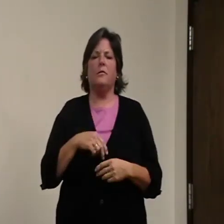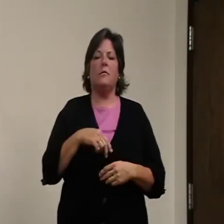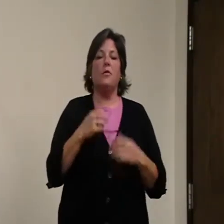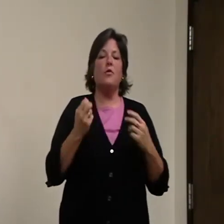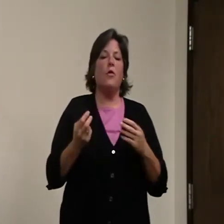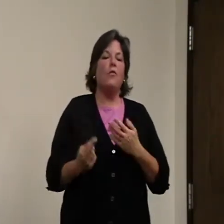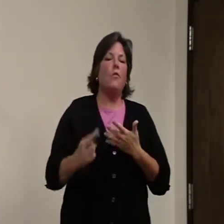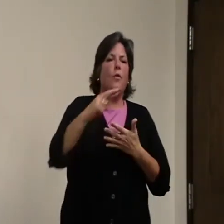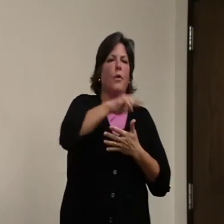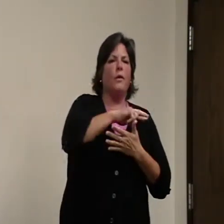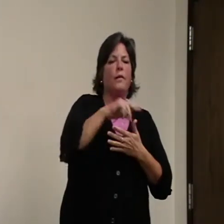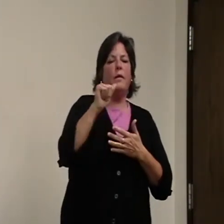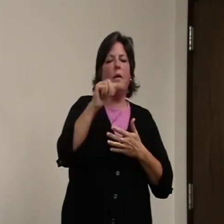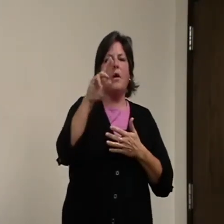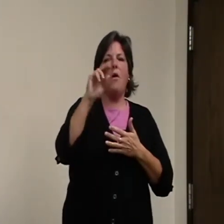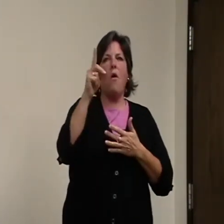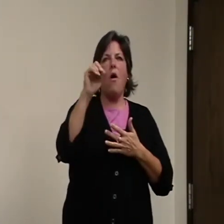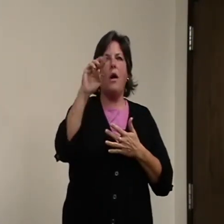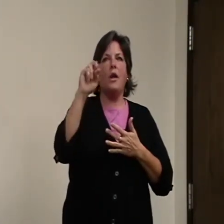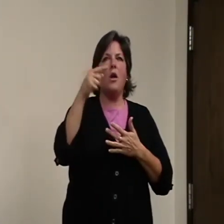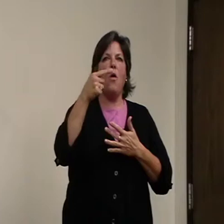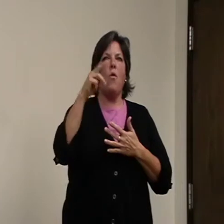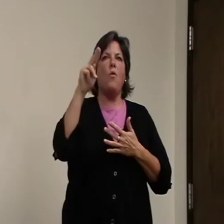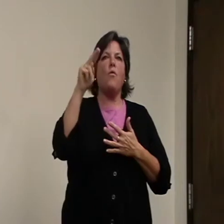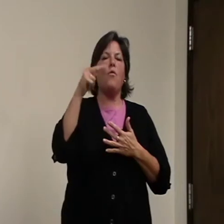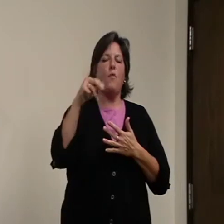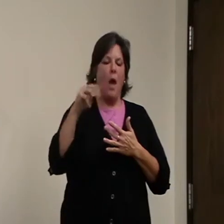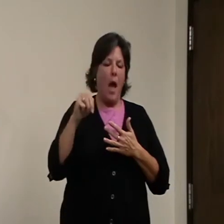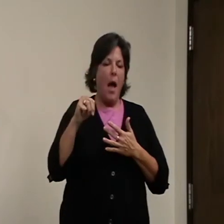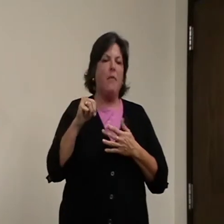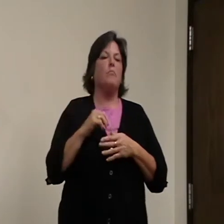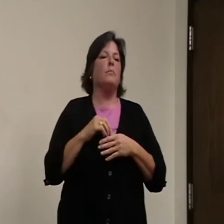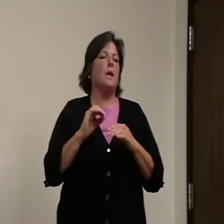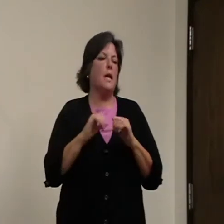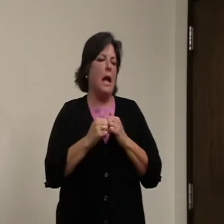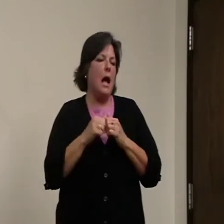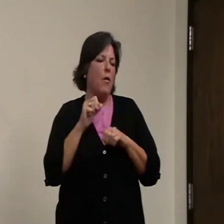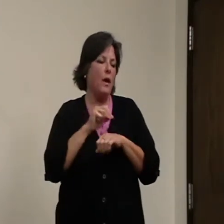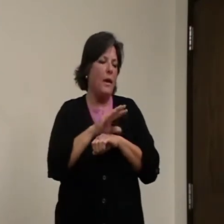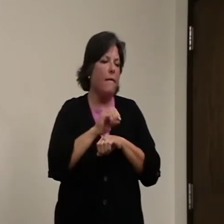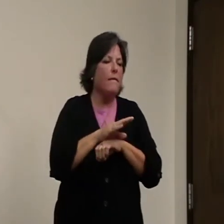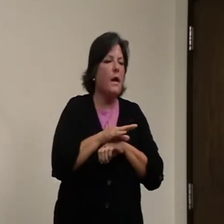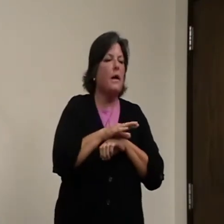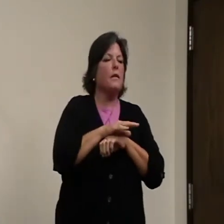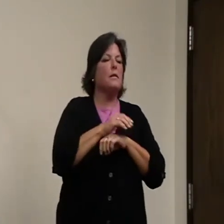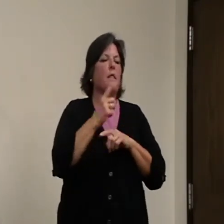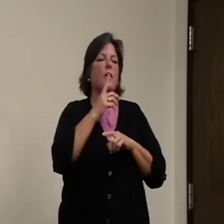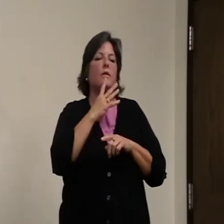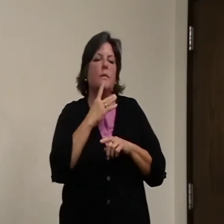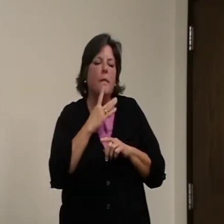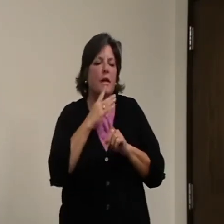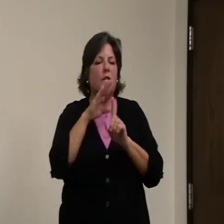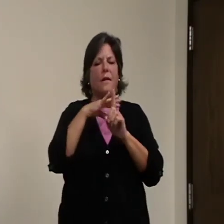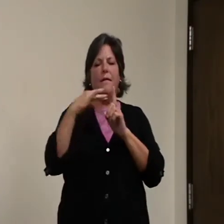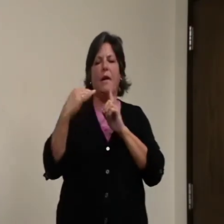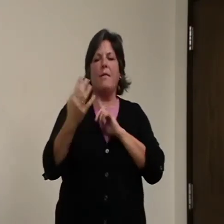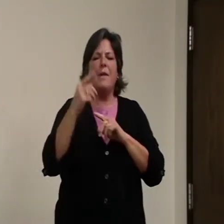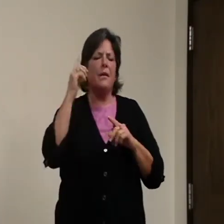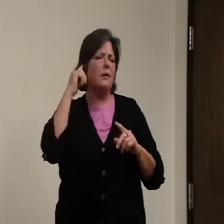loss and how it impacts their ability to hear and understand speech and environmental sounds and their own voice, and discuss